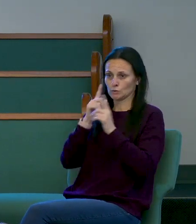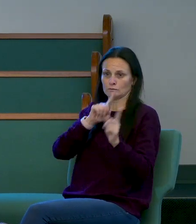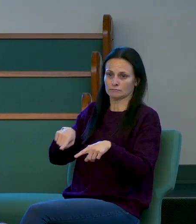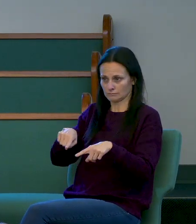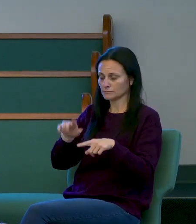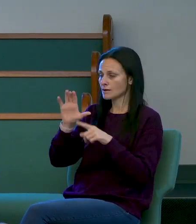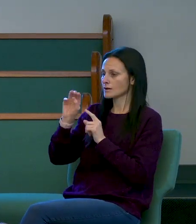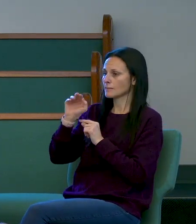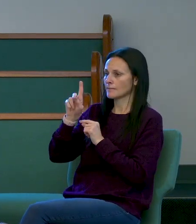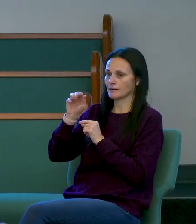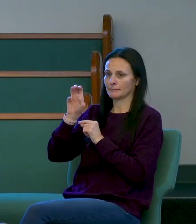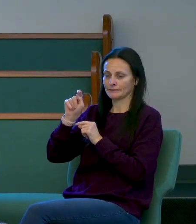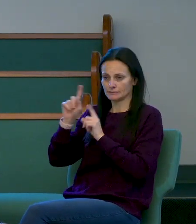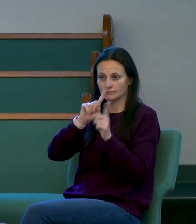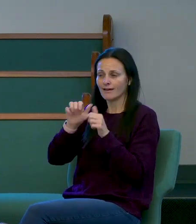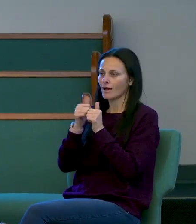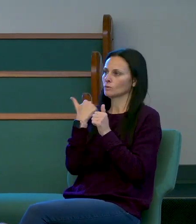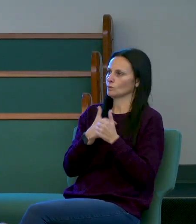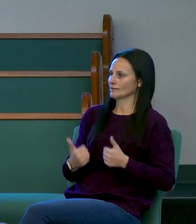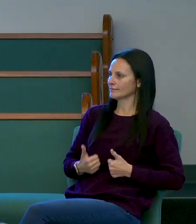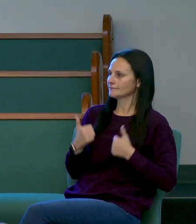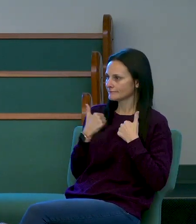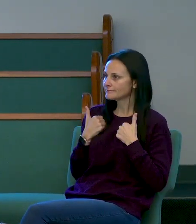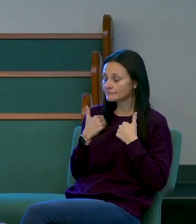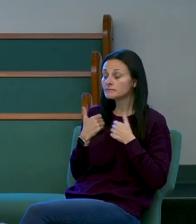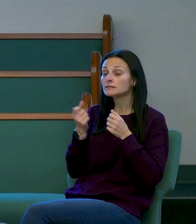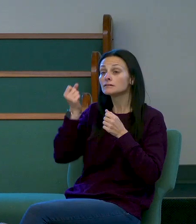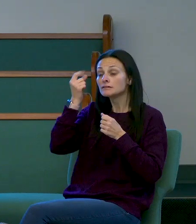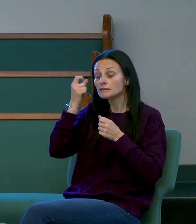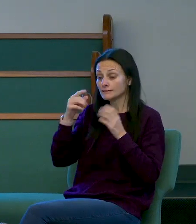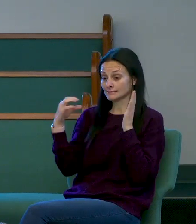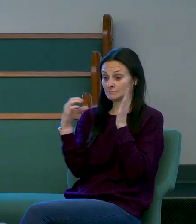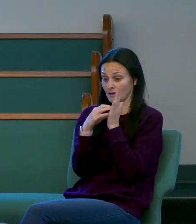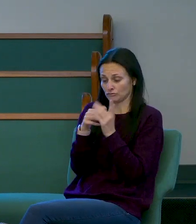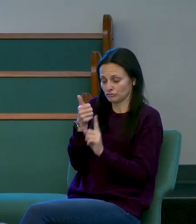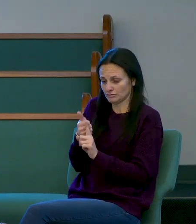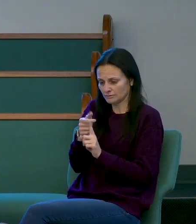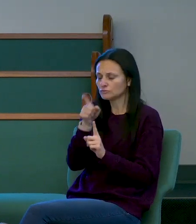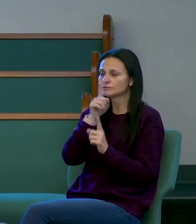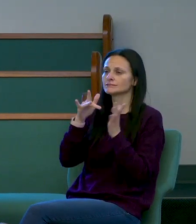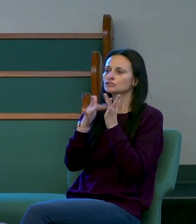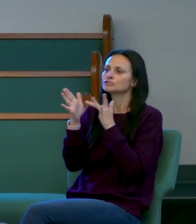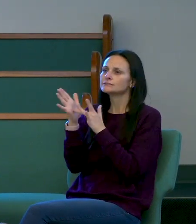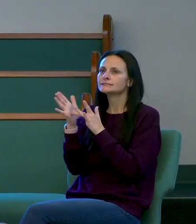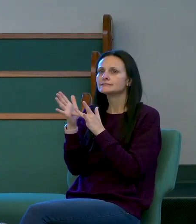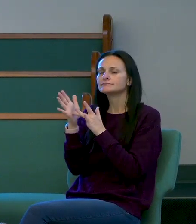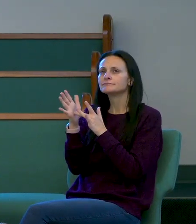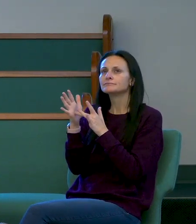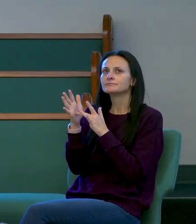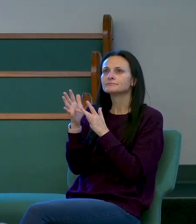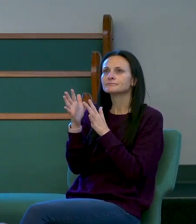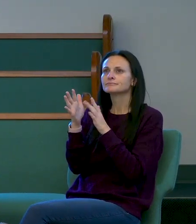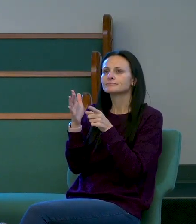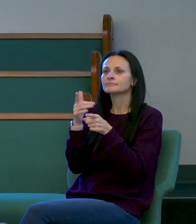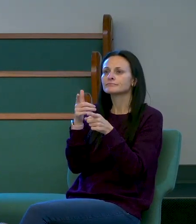a commandment for how we live. This passage in and of itself is Jesus